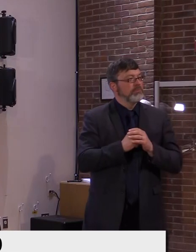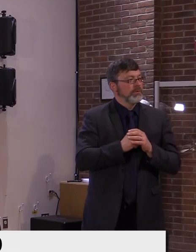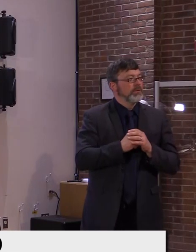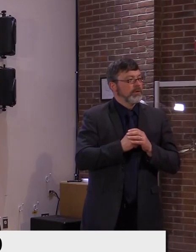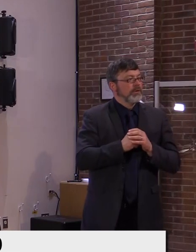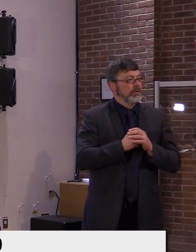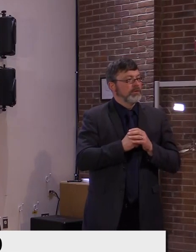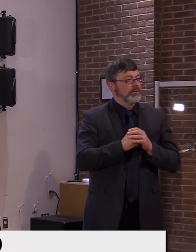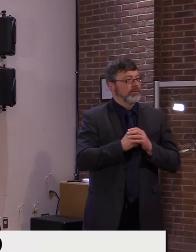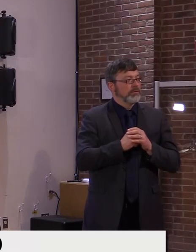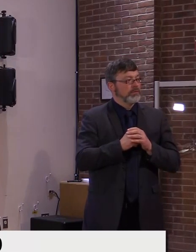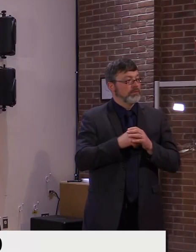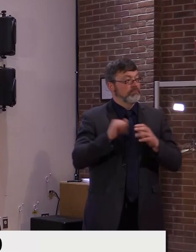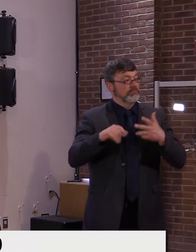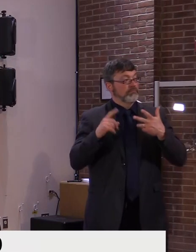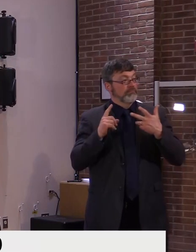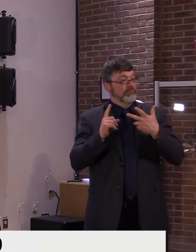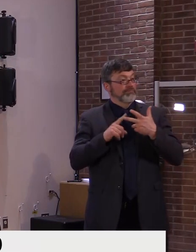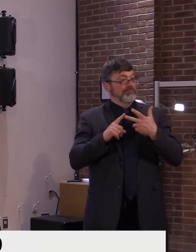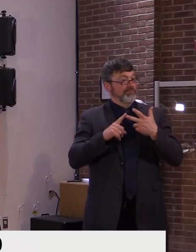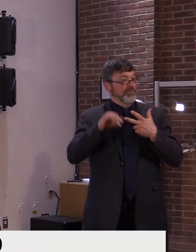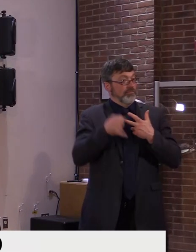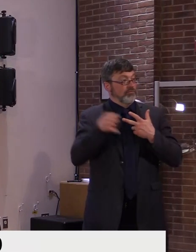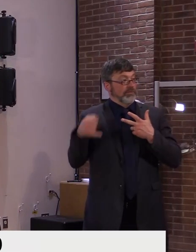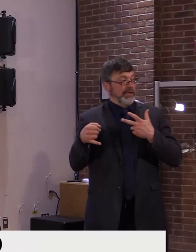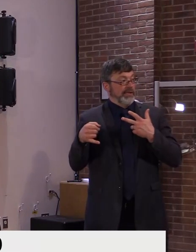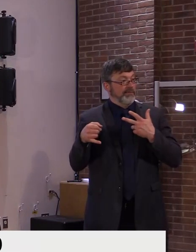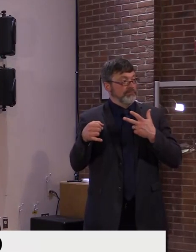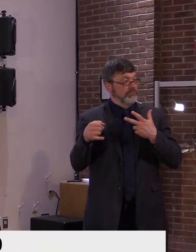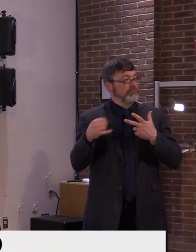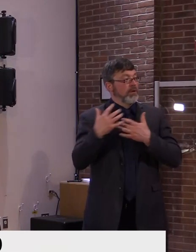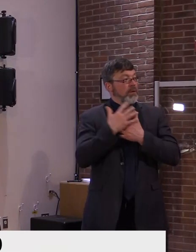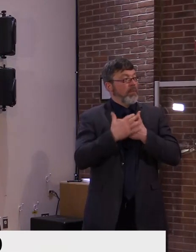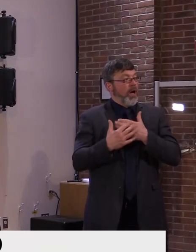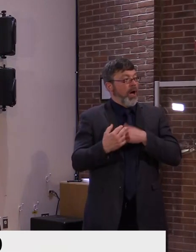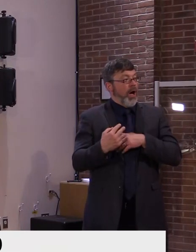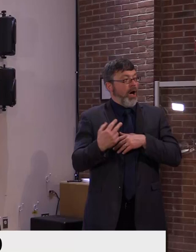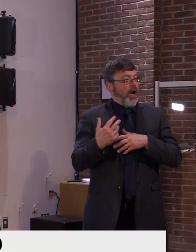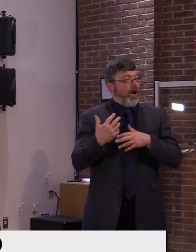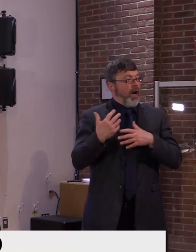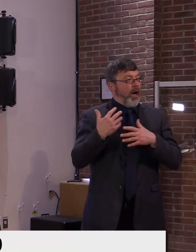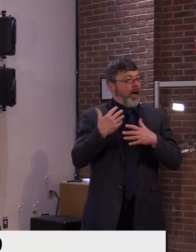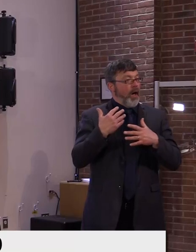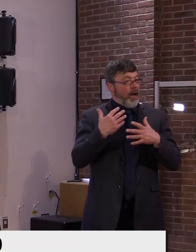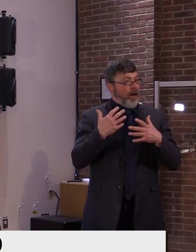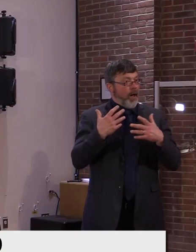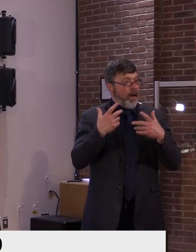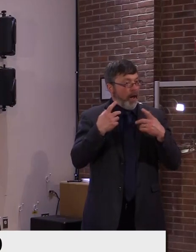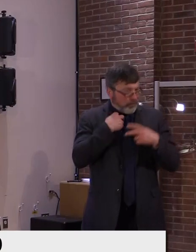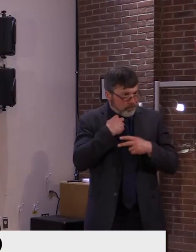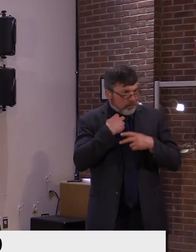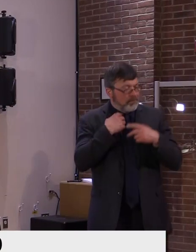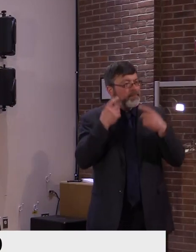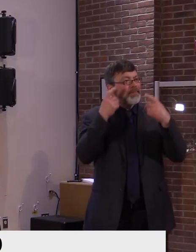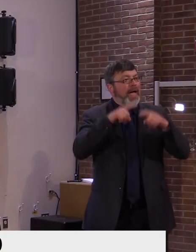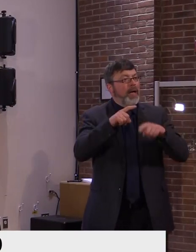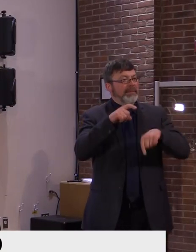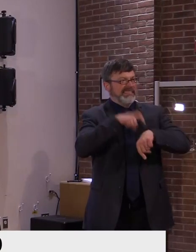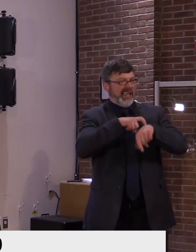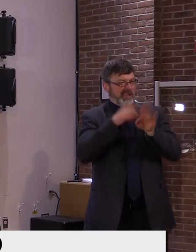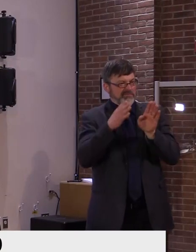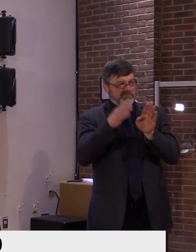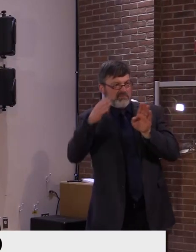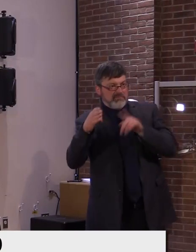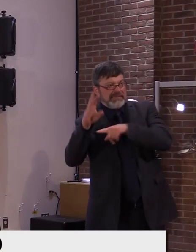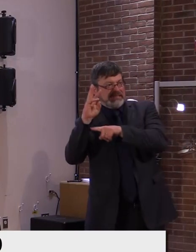The CDC is calling this a pause. They're using it as a safety signal, putting